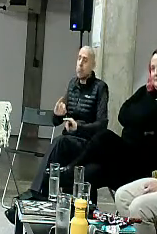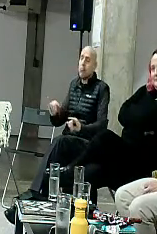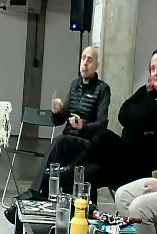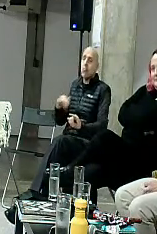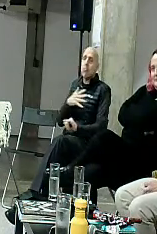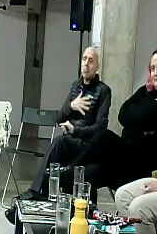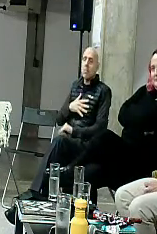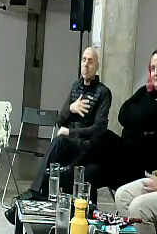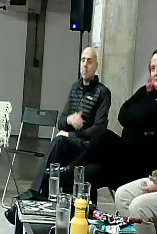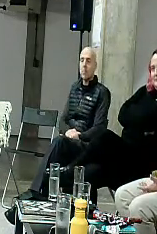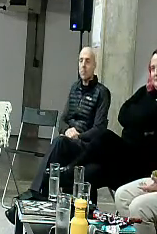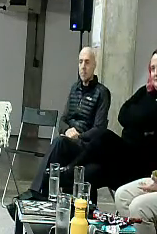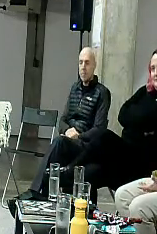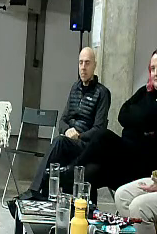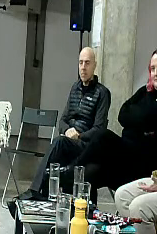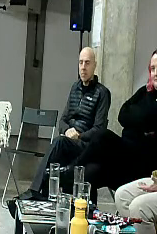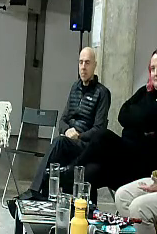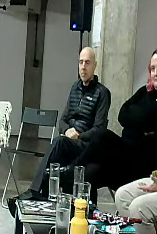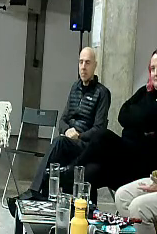Then